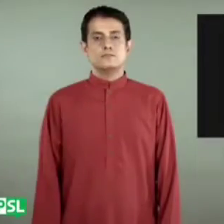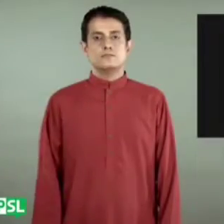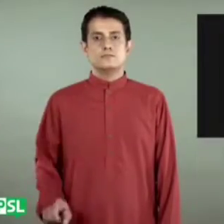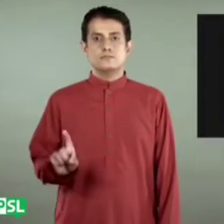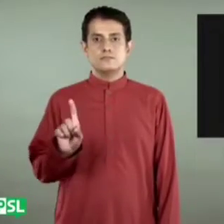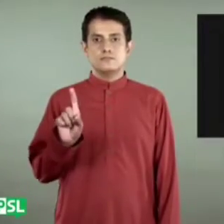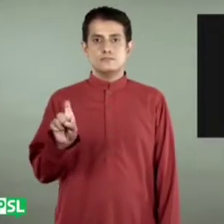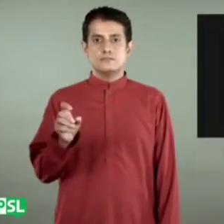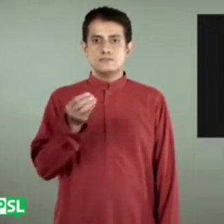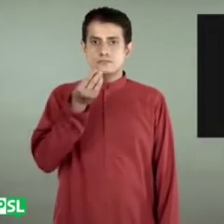Air freshener.